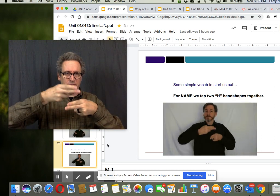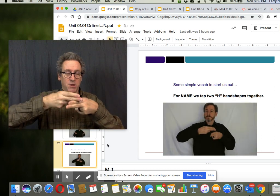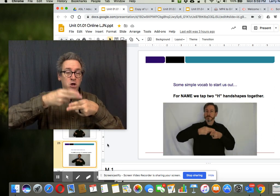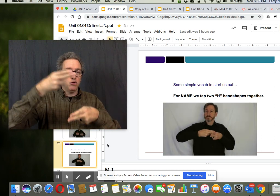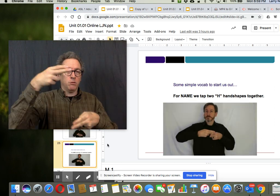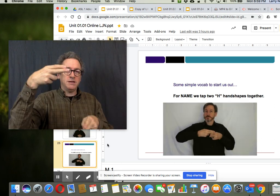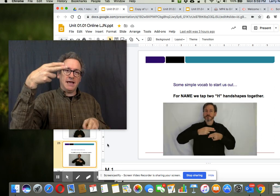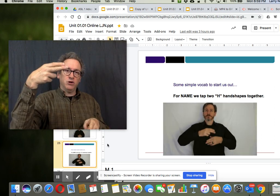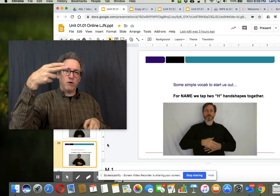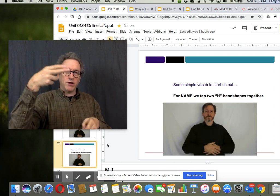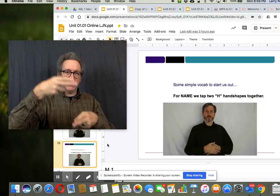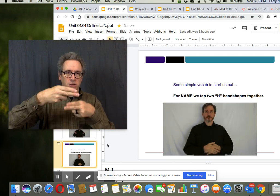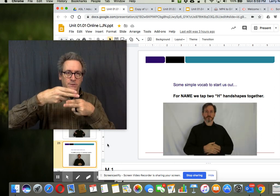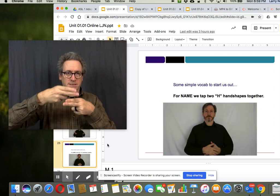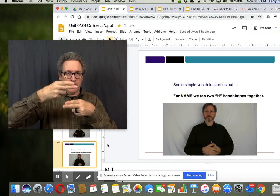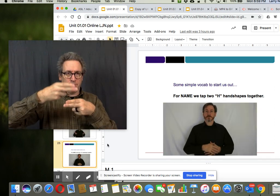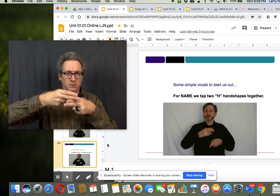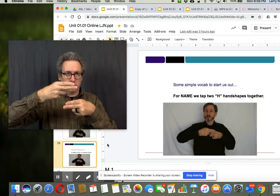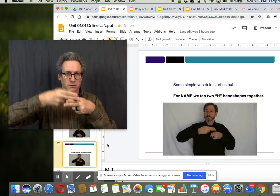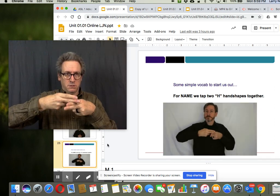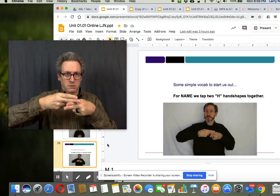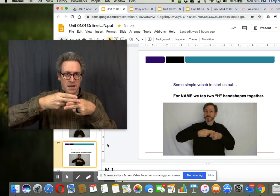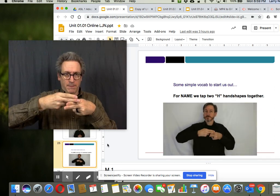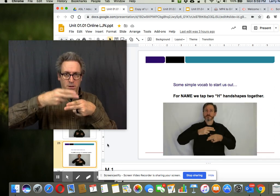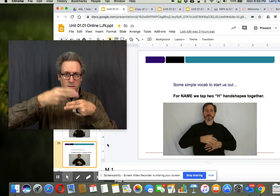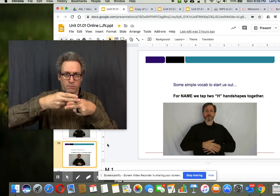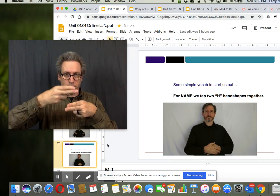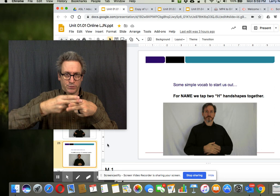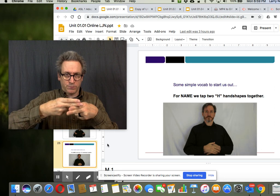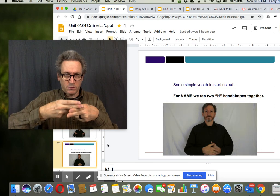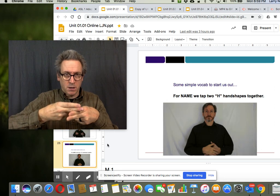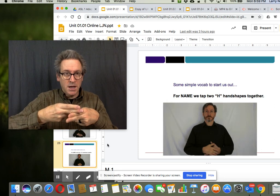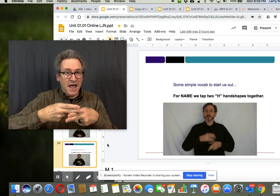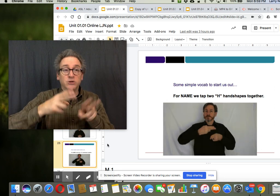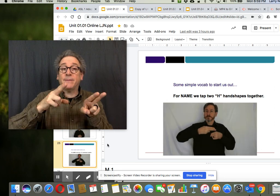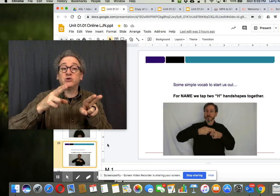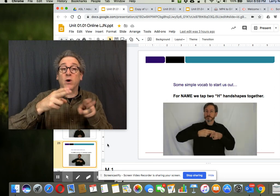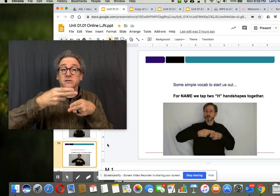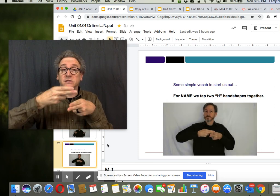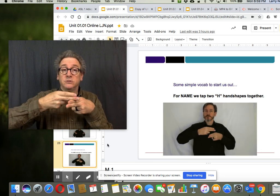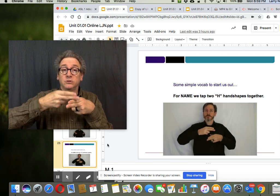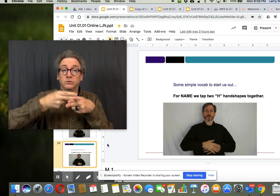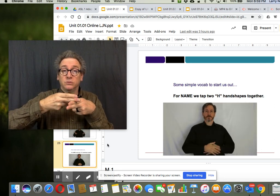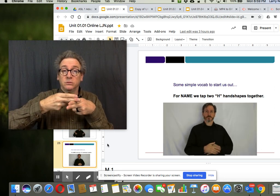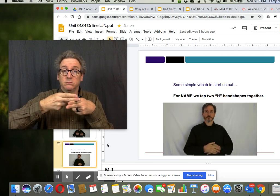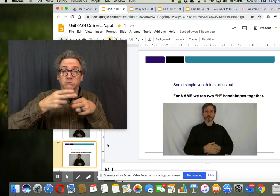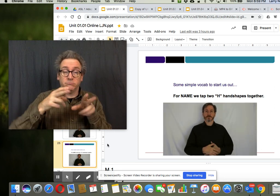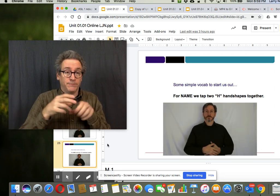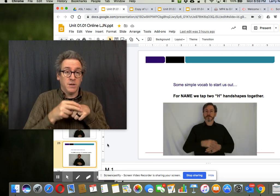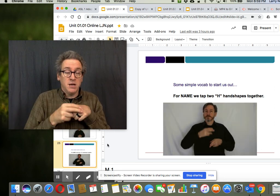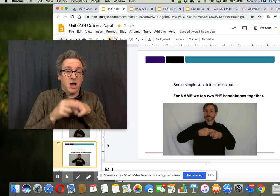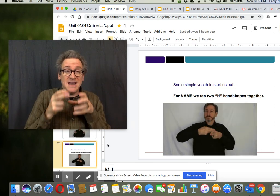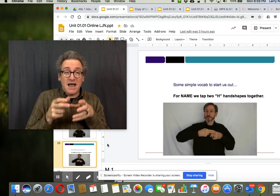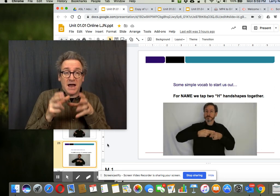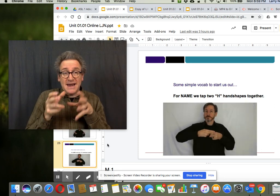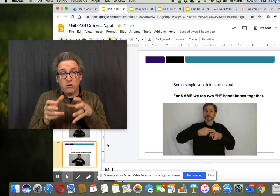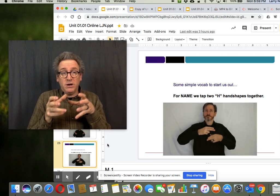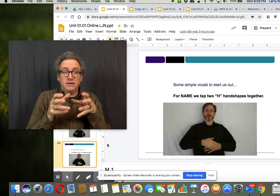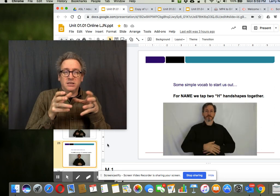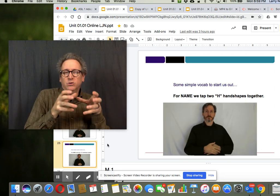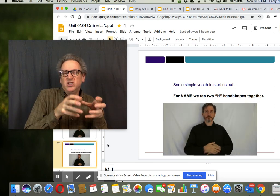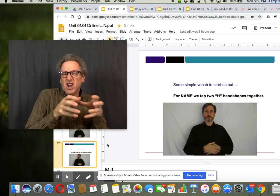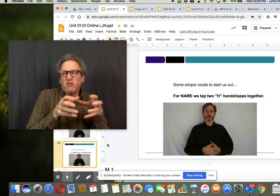tap them. Normally the hand you write with is going to be on top. Name. And you tap it twice. A